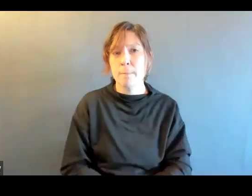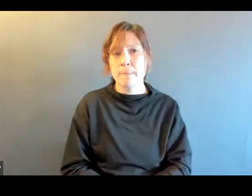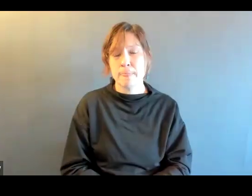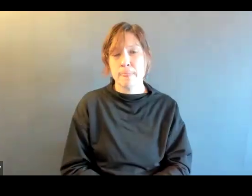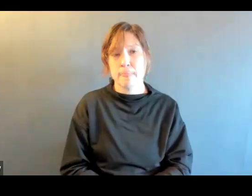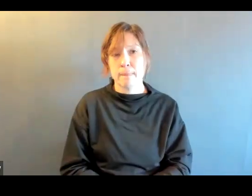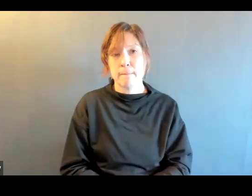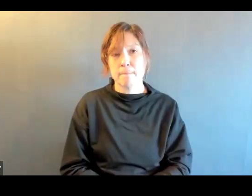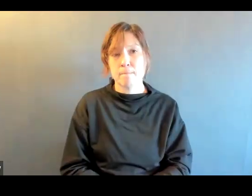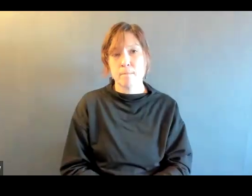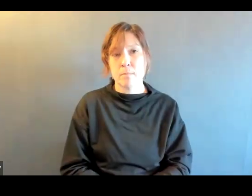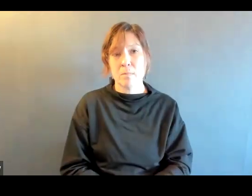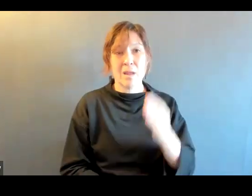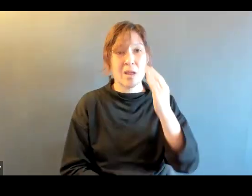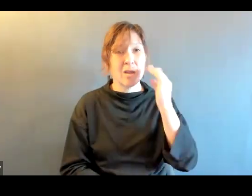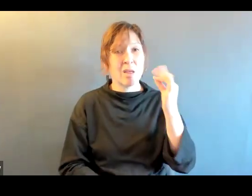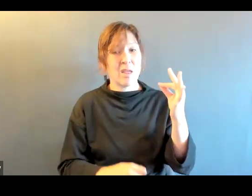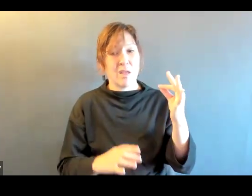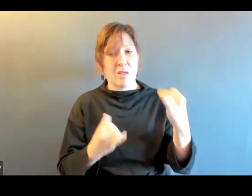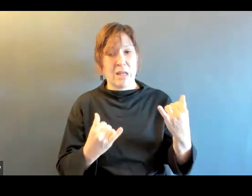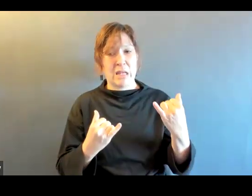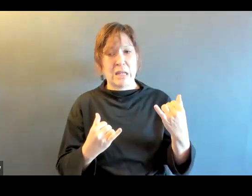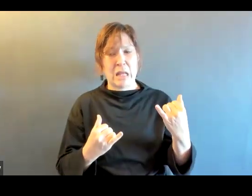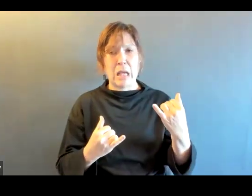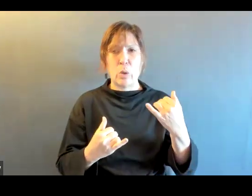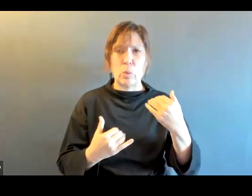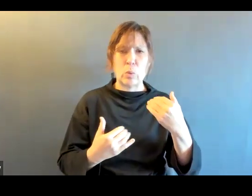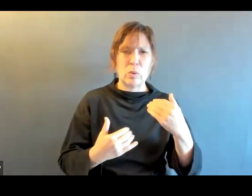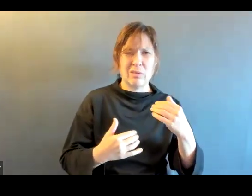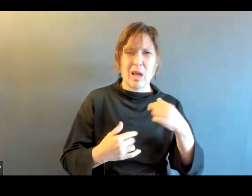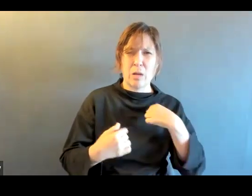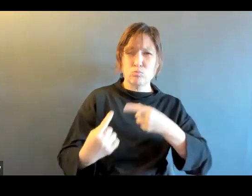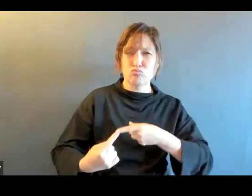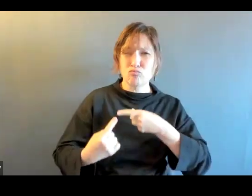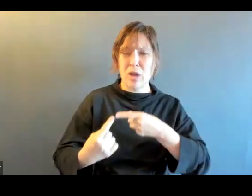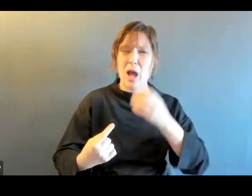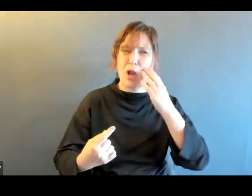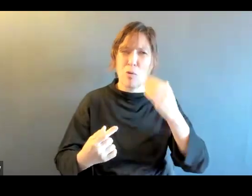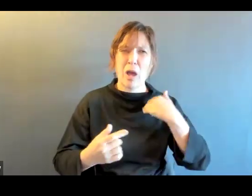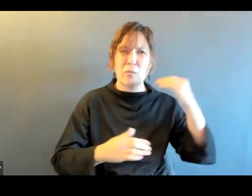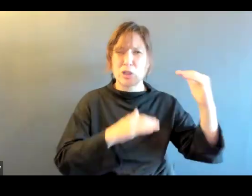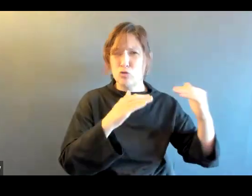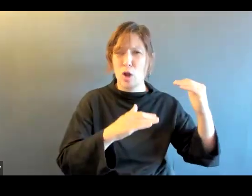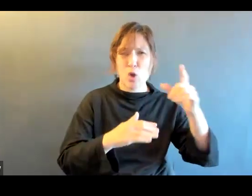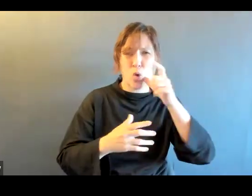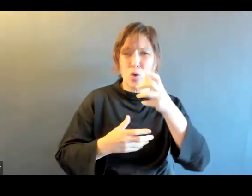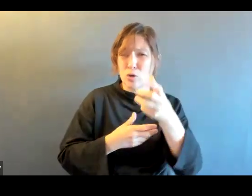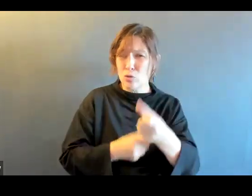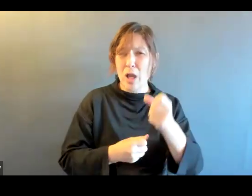that if I'm having a bad day, there will be at least 10 adults I can trust and that will care about me. Please think about this. Thank